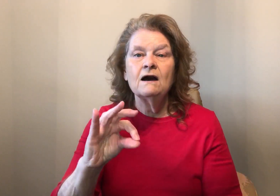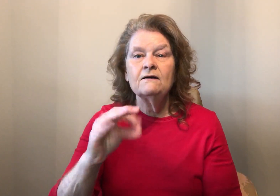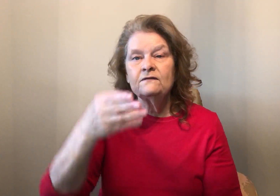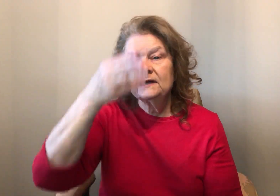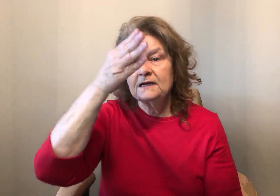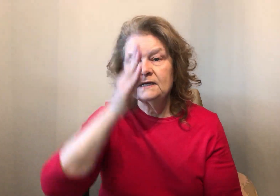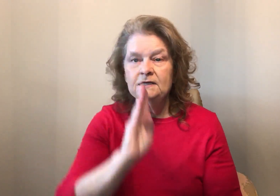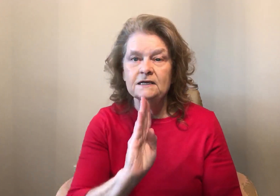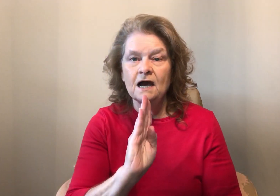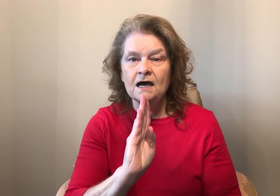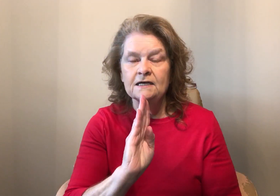of God.